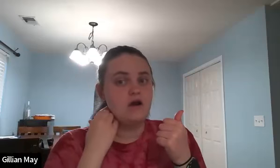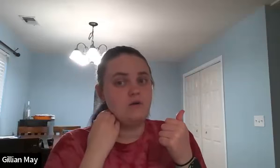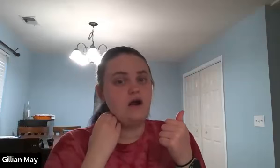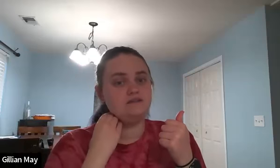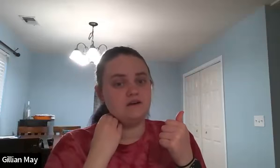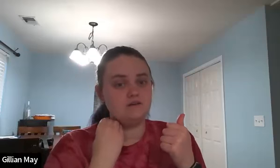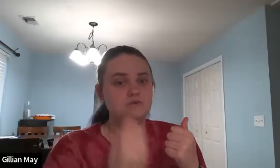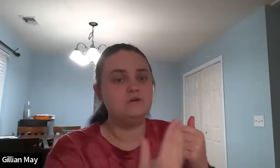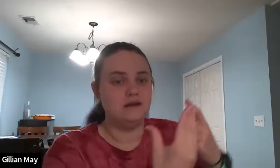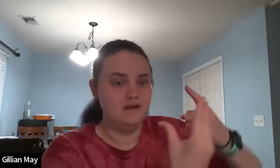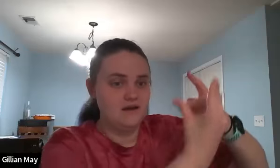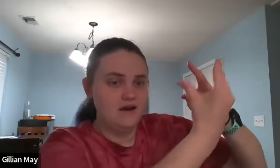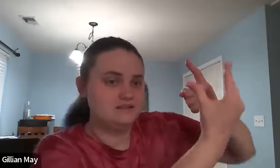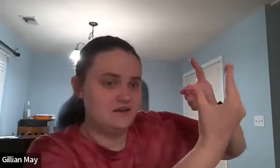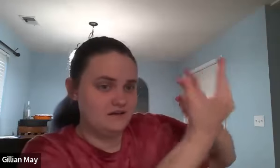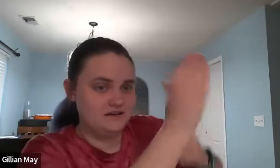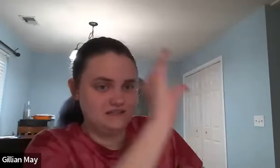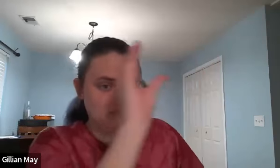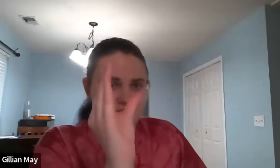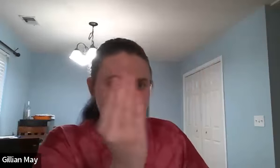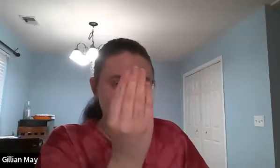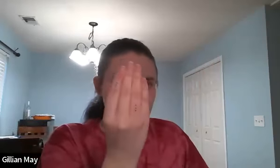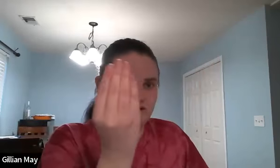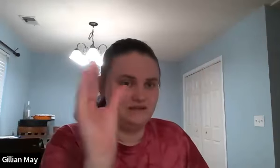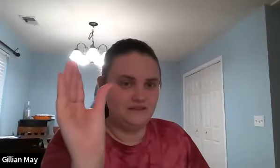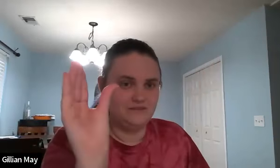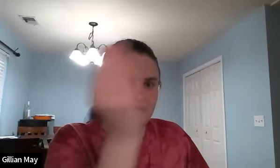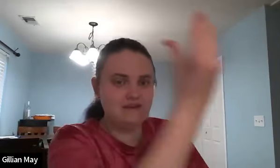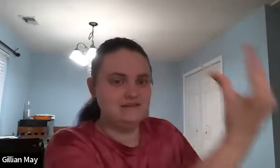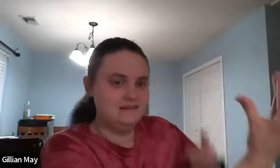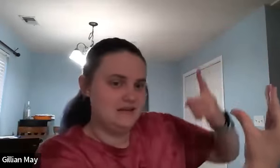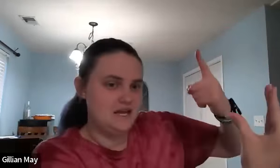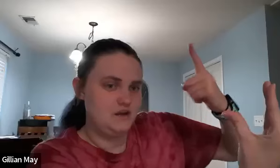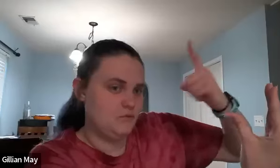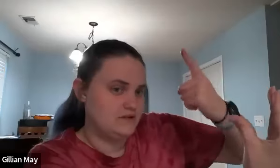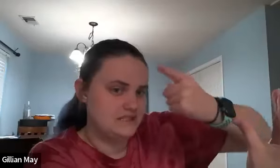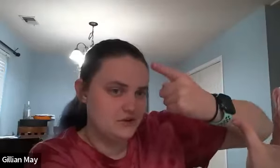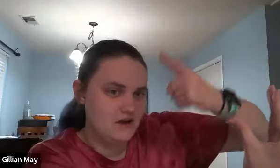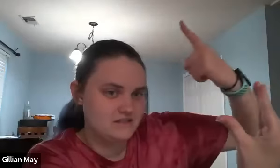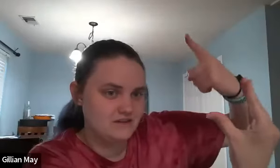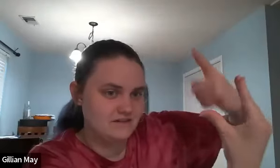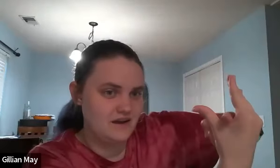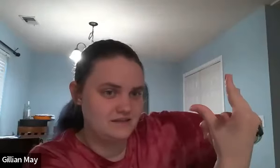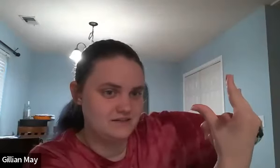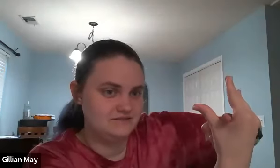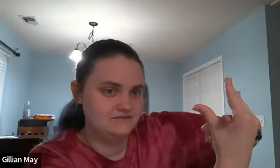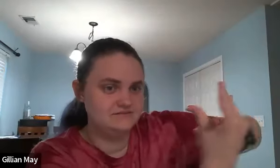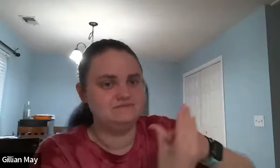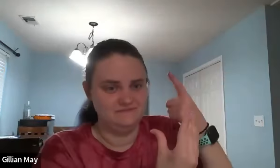Oh, hot dog, real quick. Hot dog is gonna be, you're holding like the bun and you have one singular hot dog. Hot dog.